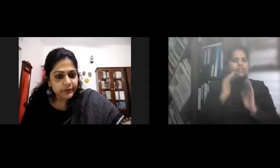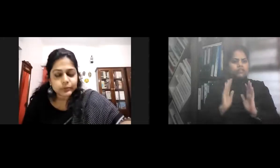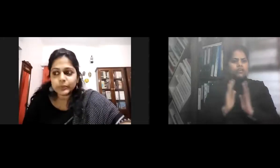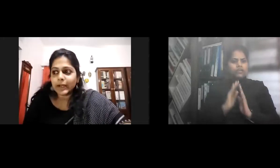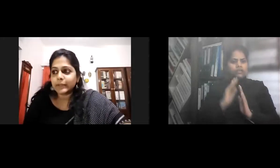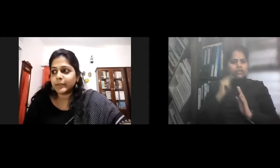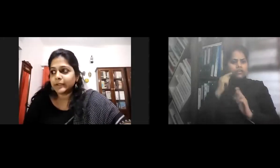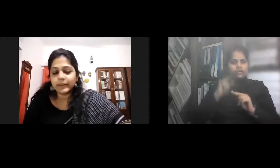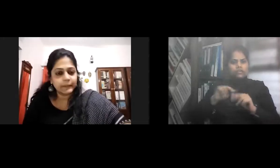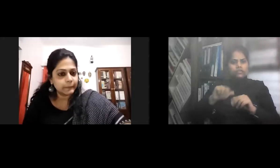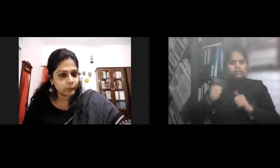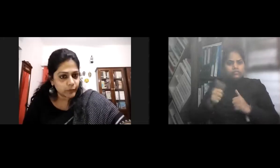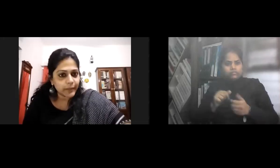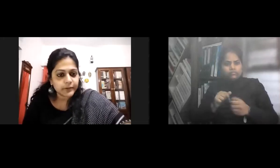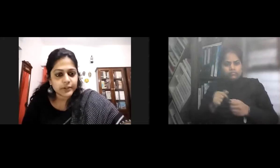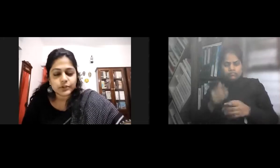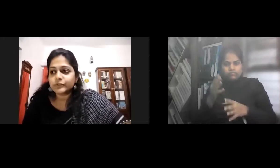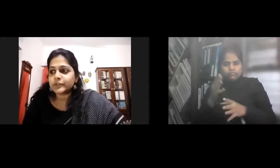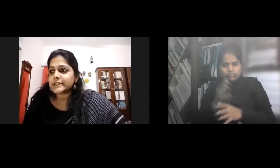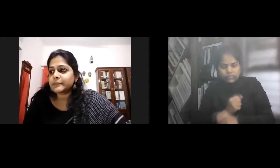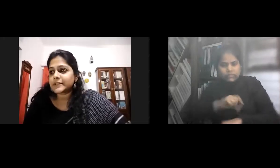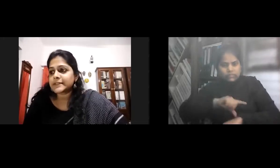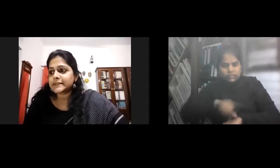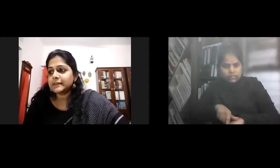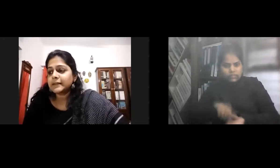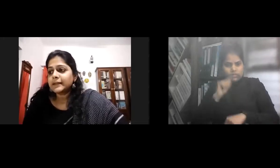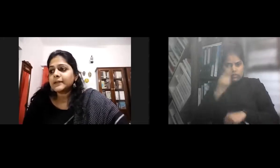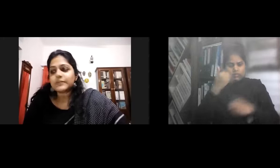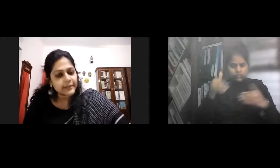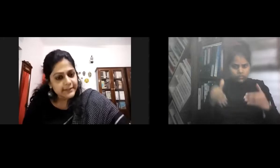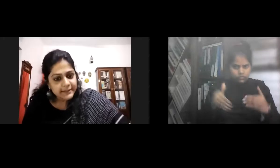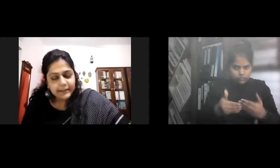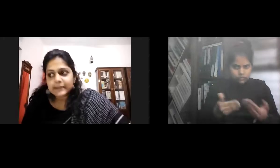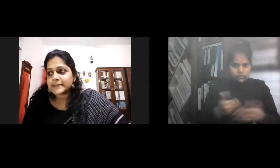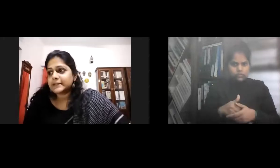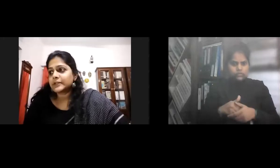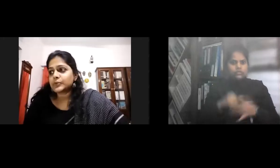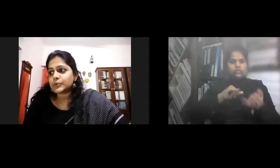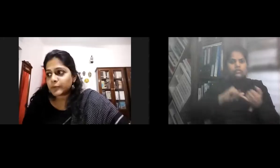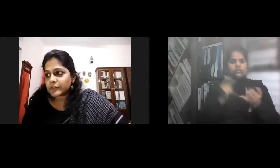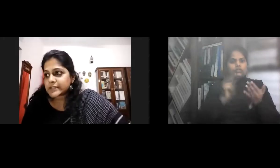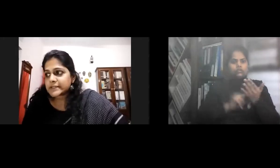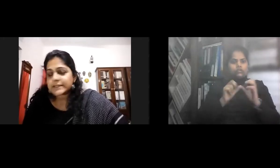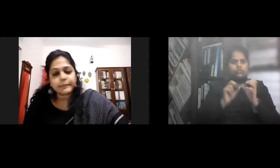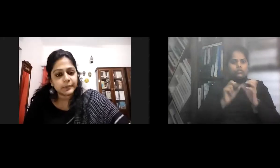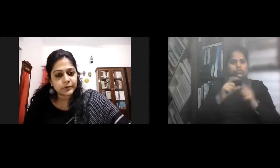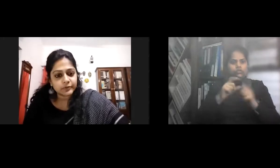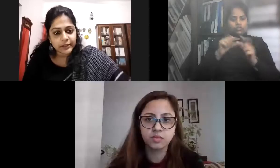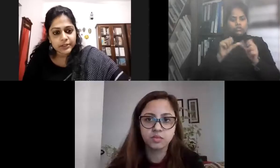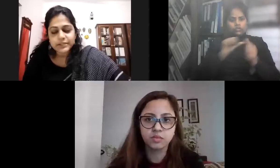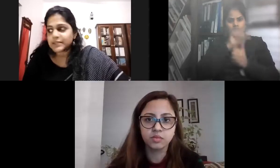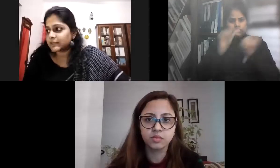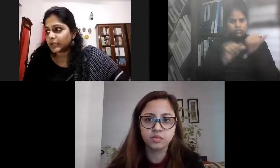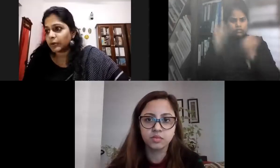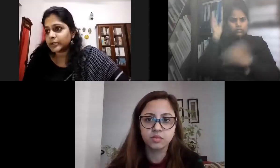further ado, I'll begin with my introduction of the first presenter. Sunanda Sinha is an associate professor in the Department of